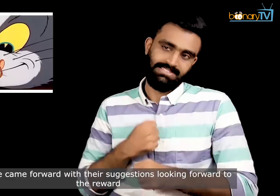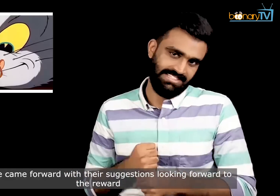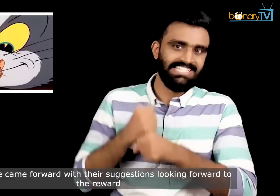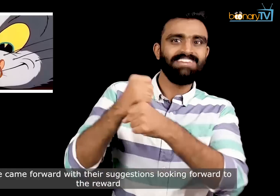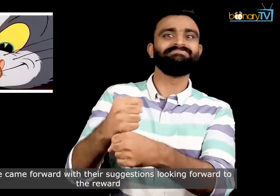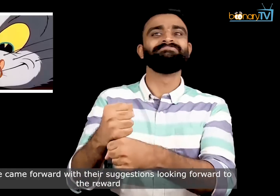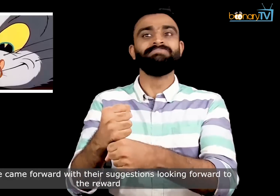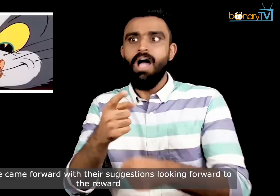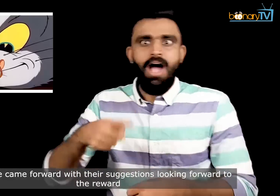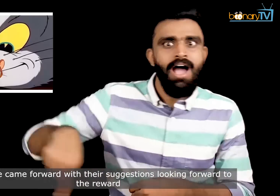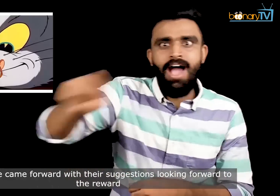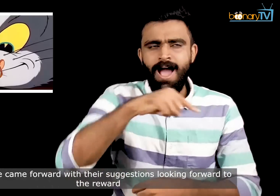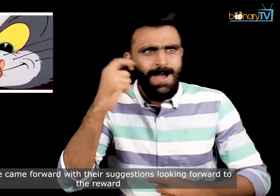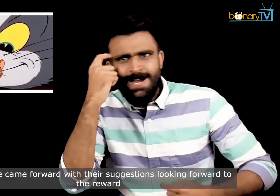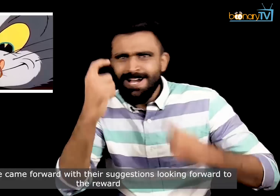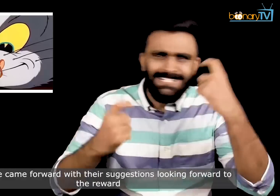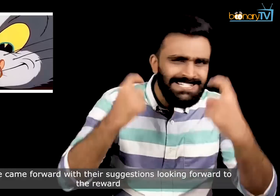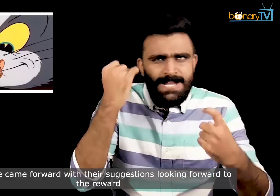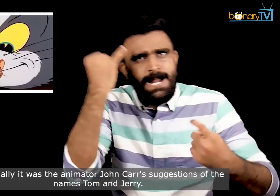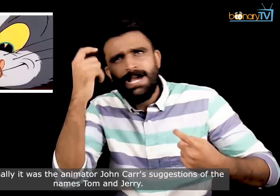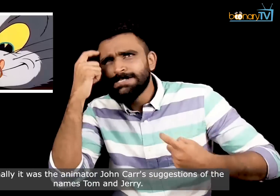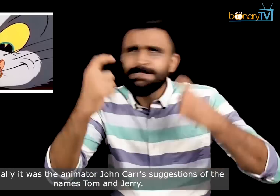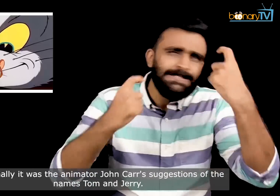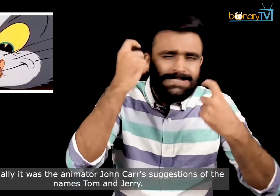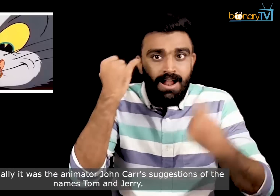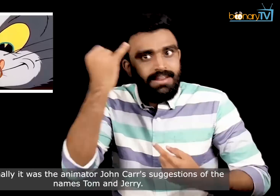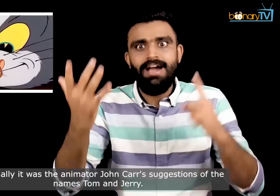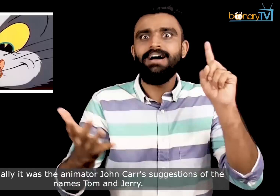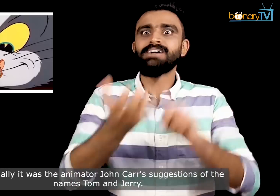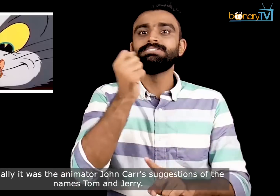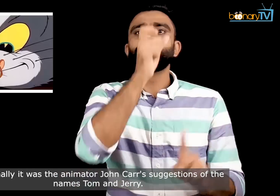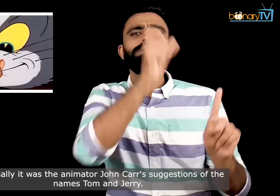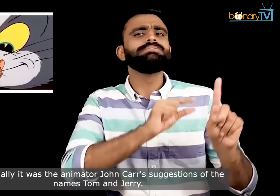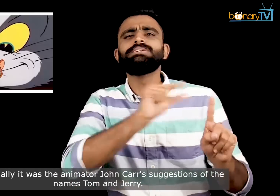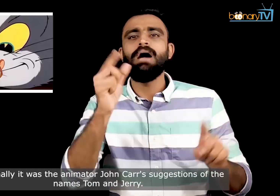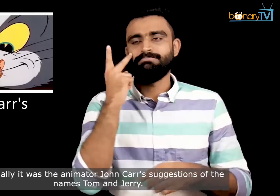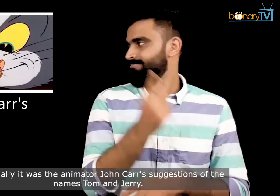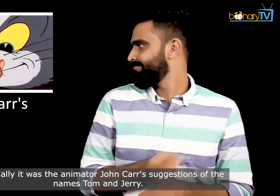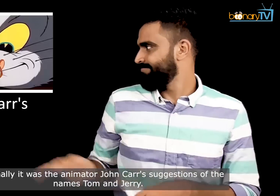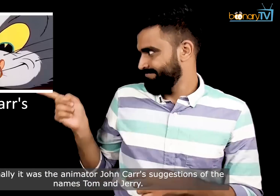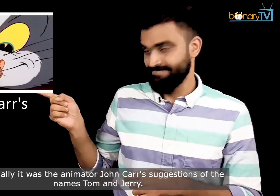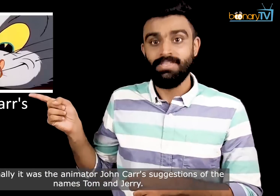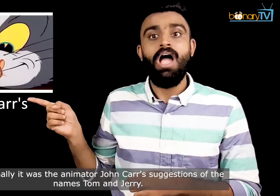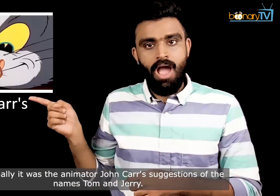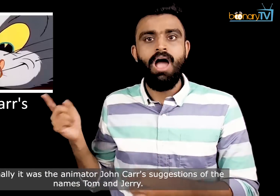suggestions, looking forward to the reward. And finally, it was the animator John